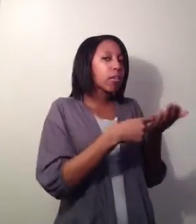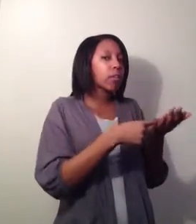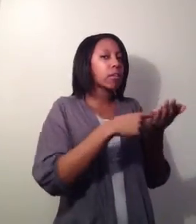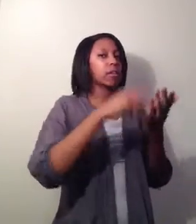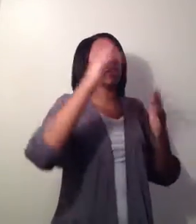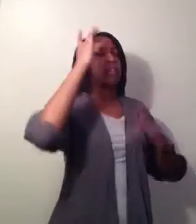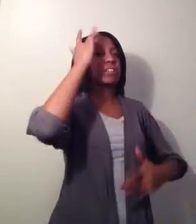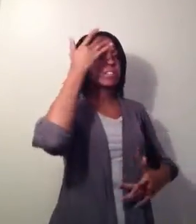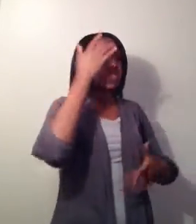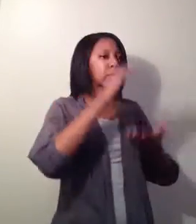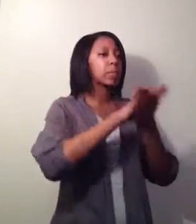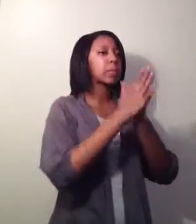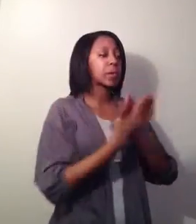this medication work, or